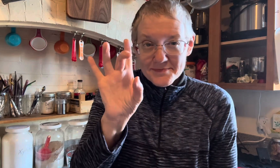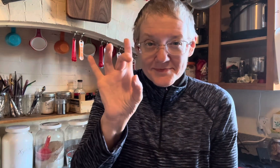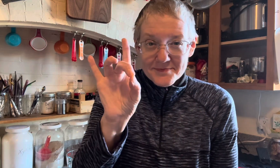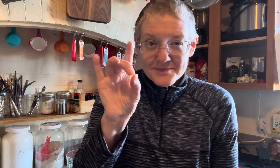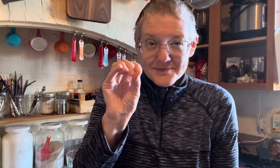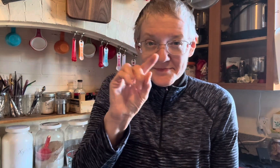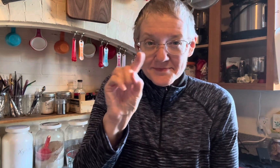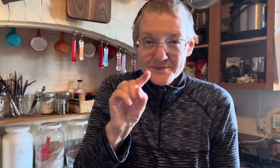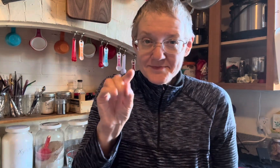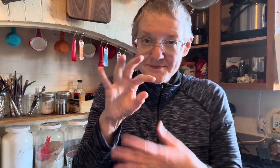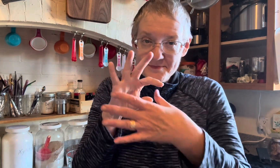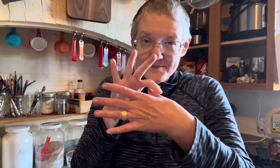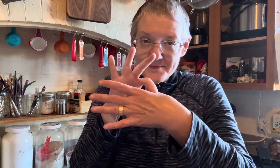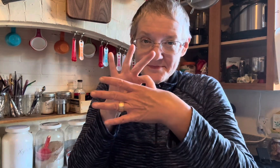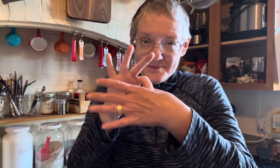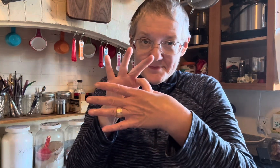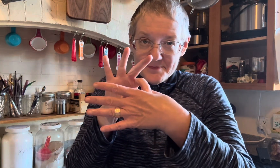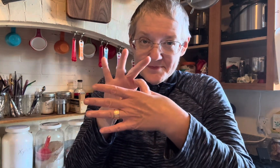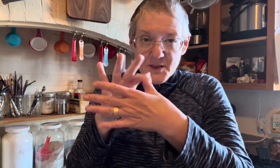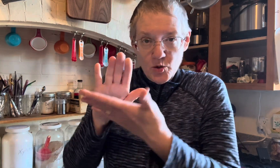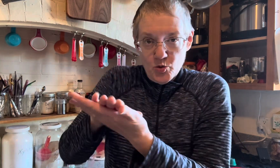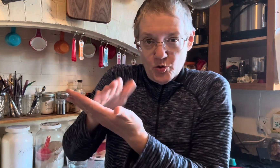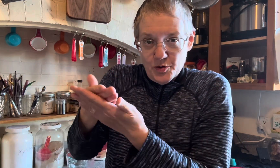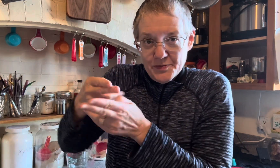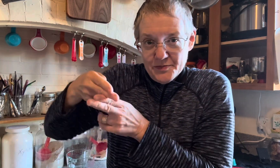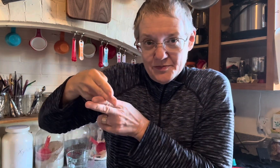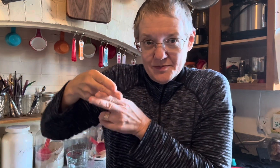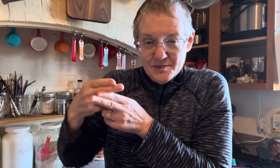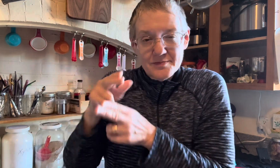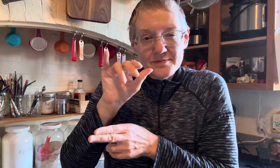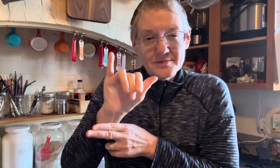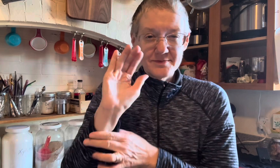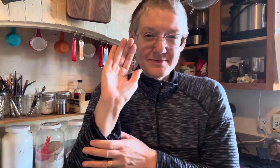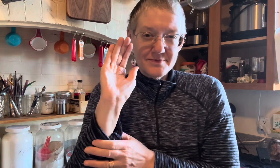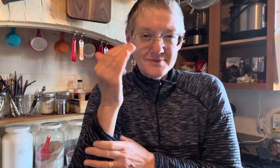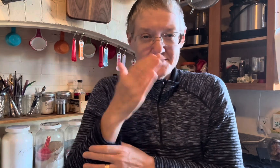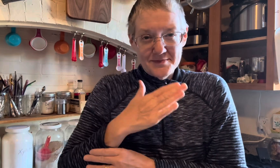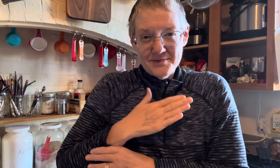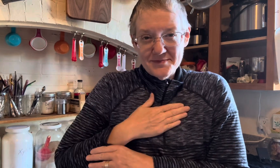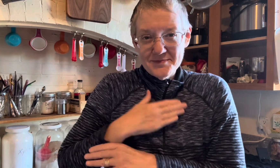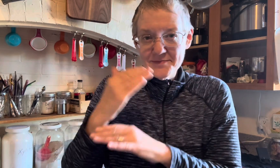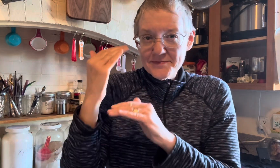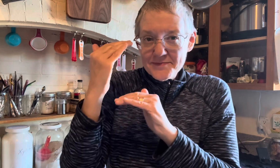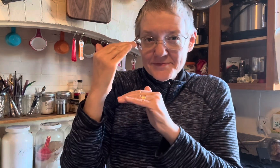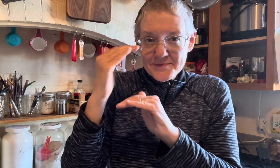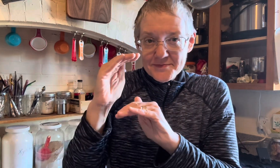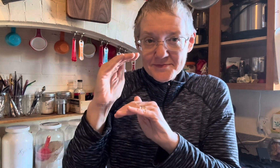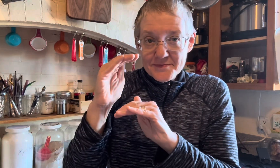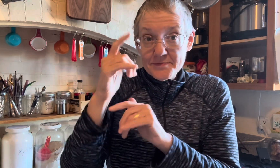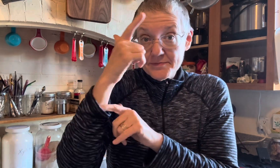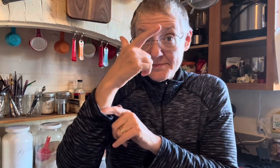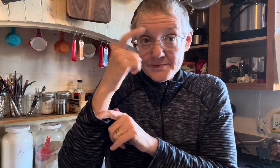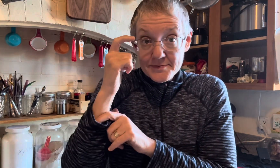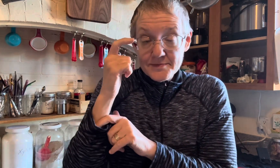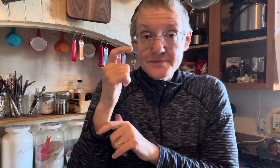I tend to eat 8 ounces of meat, cooked weight. That seems to be my